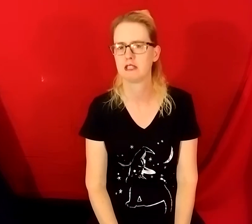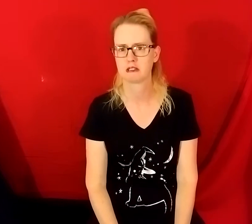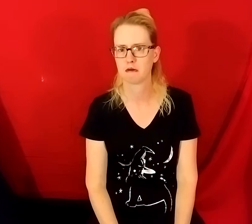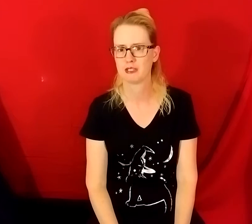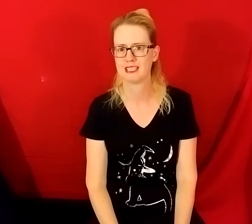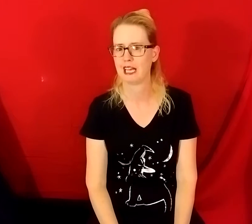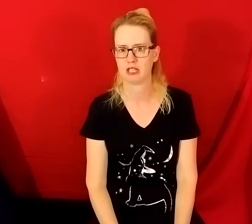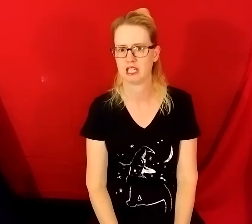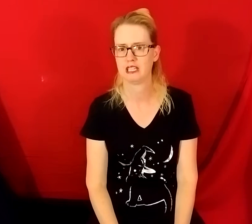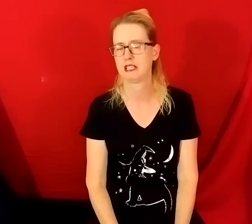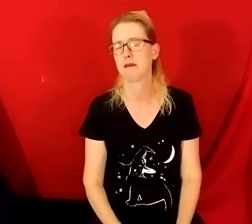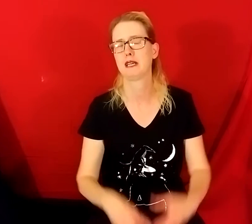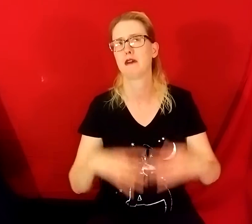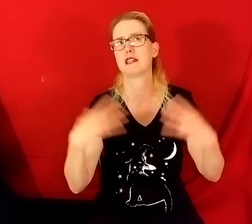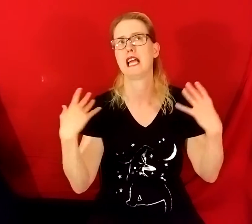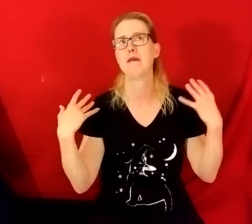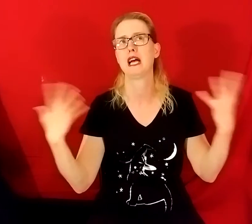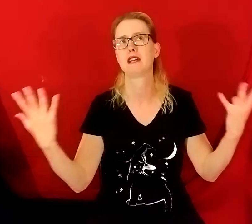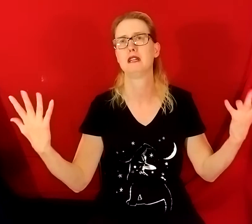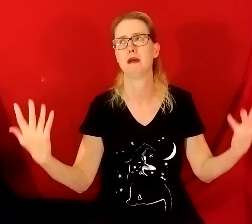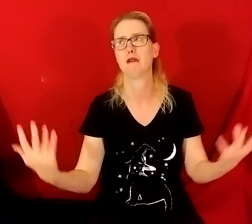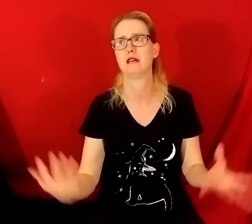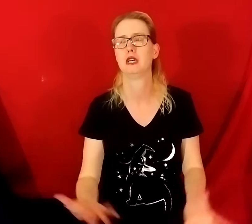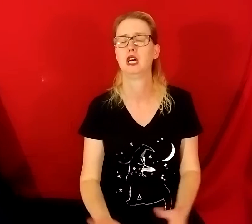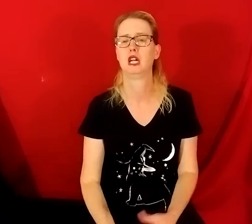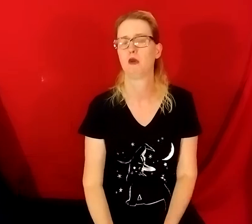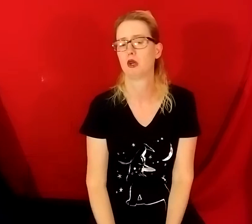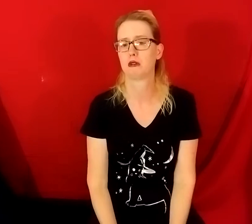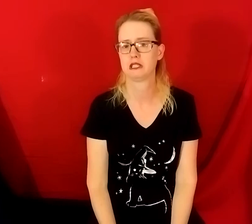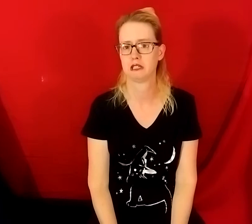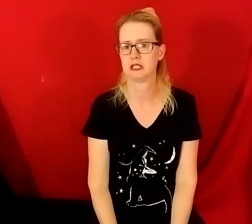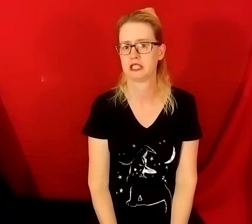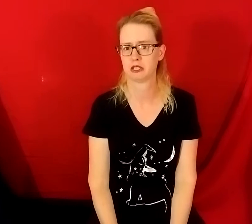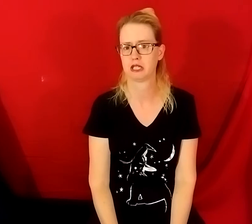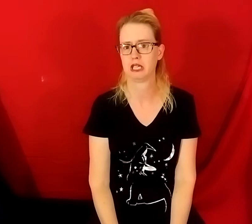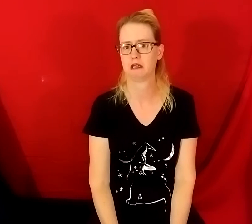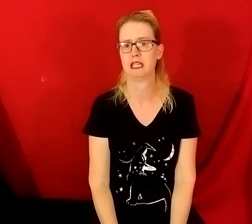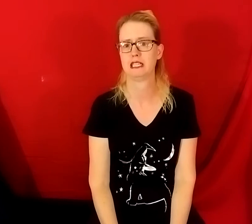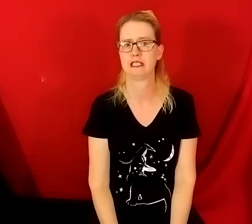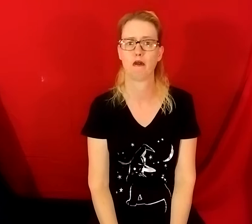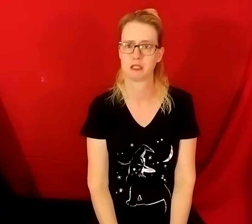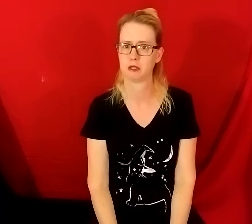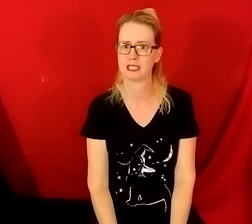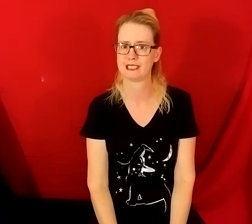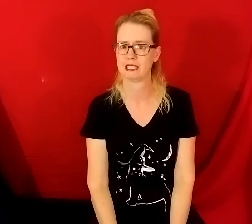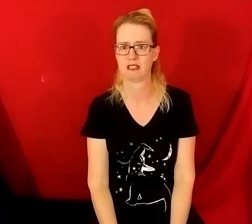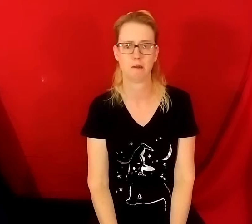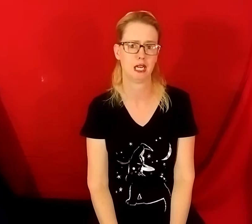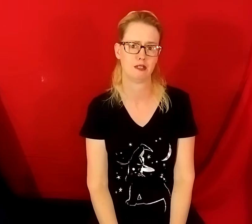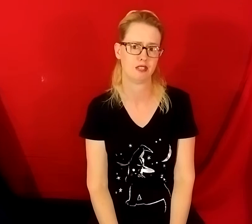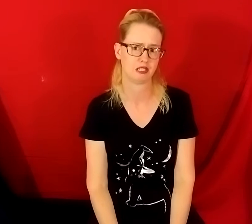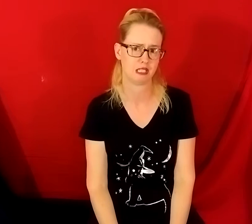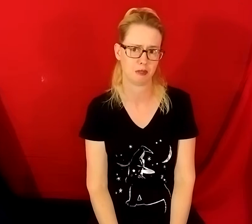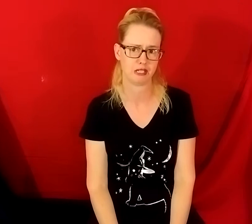left. It seems like we came back to the memory of, the World Trade Center is still there, and it always will exist, no matter if it's in a movie,